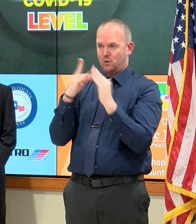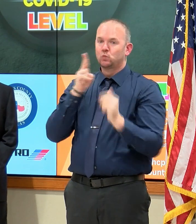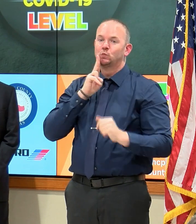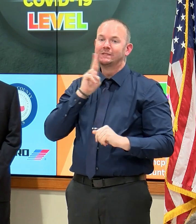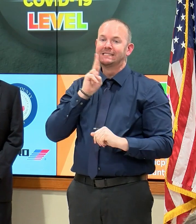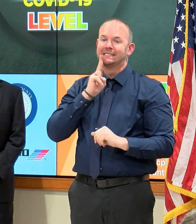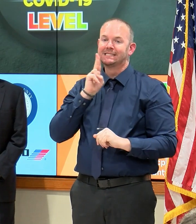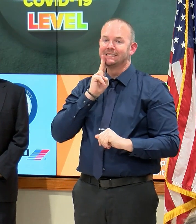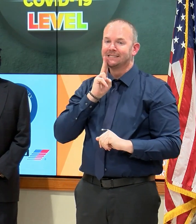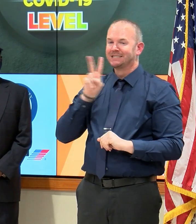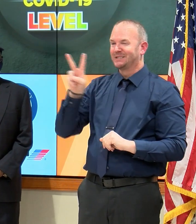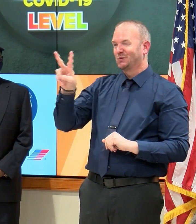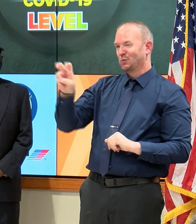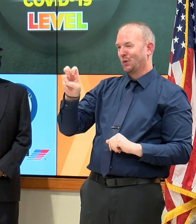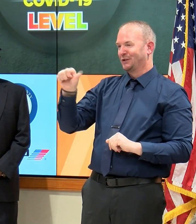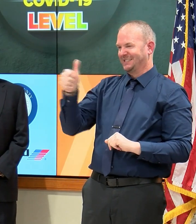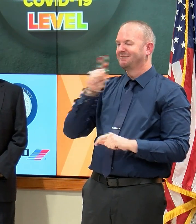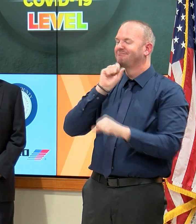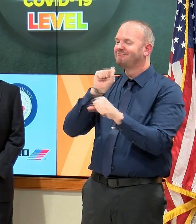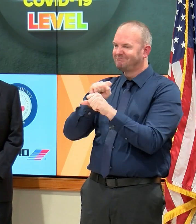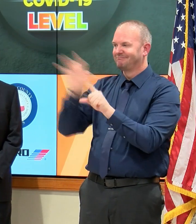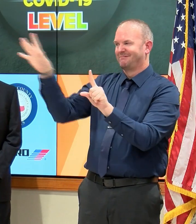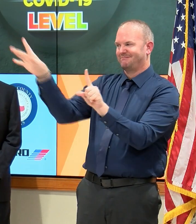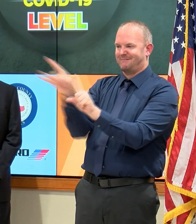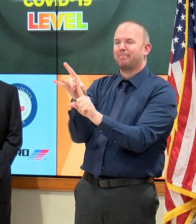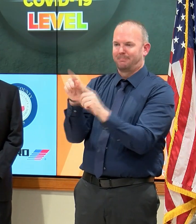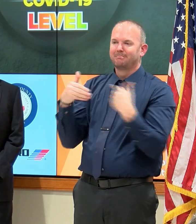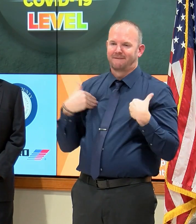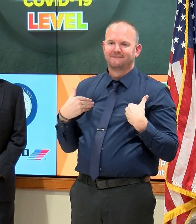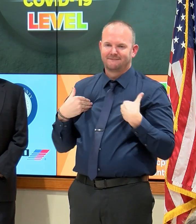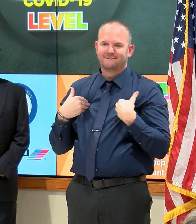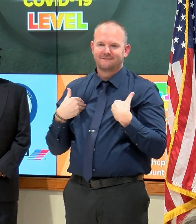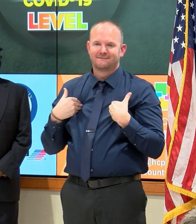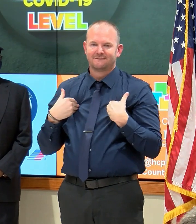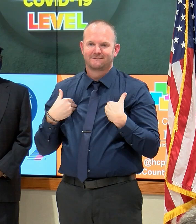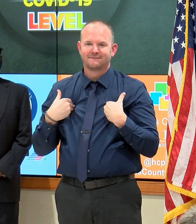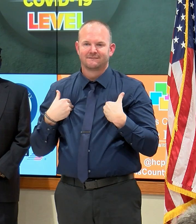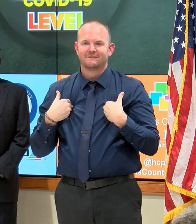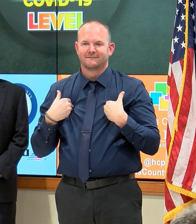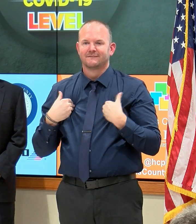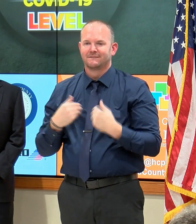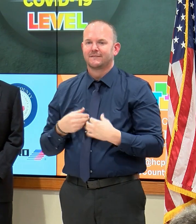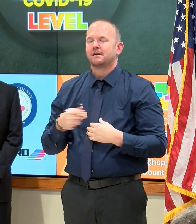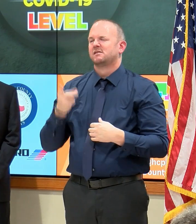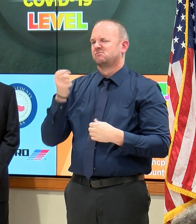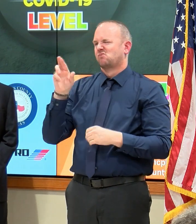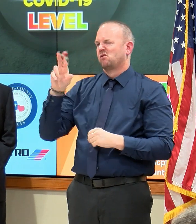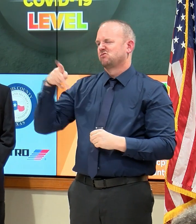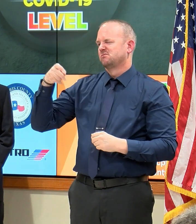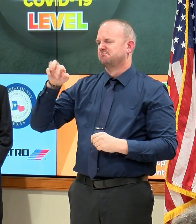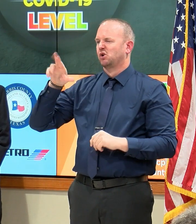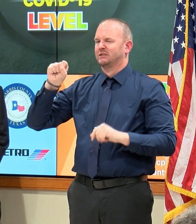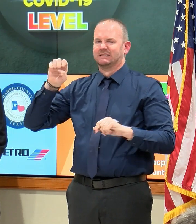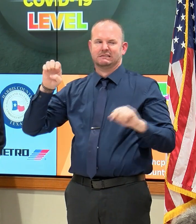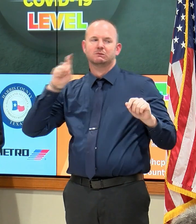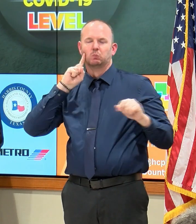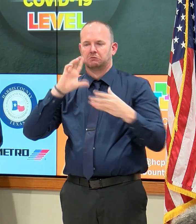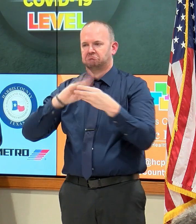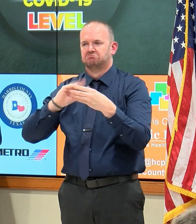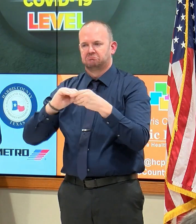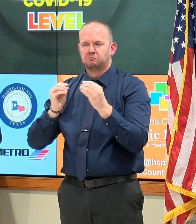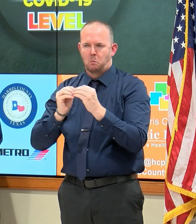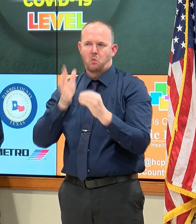Purse, because of the cases that are being reported, the numbers will be high probably tomorrow as well, but 210